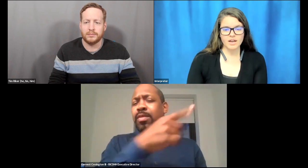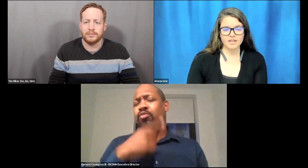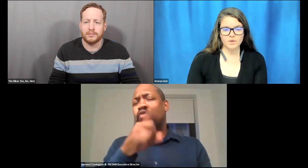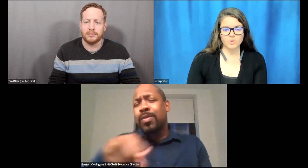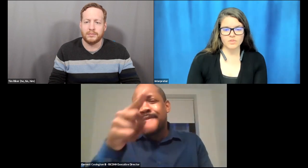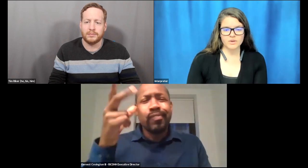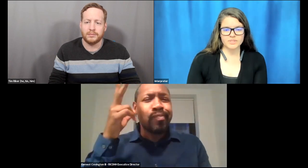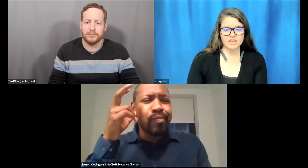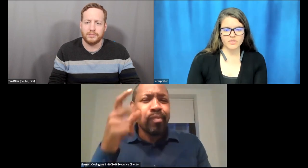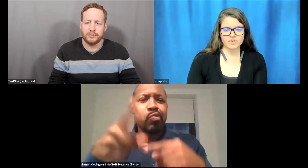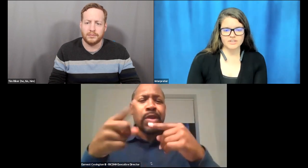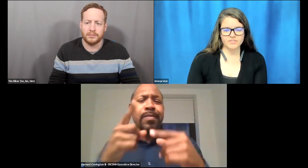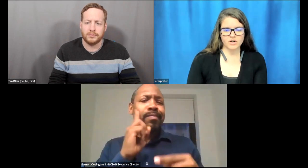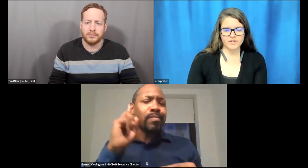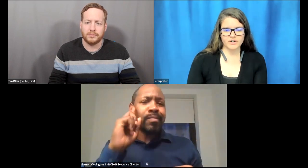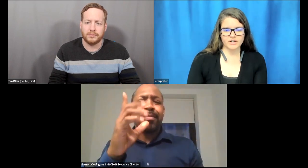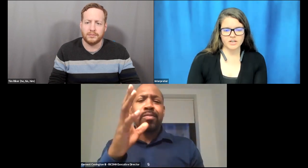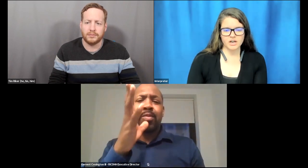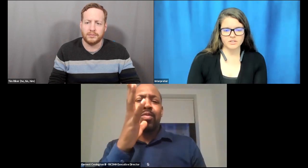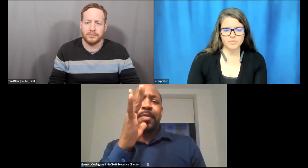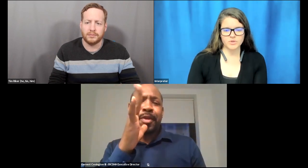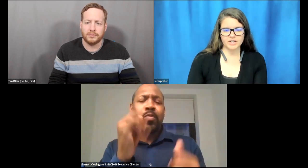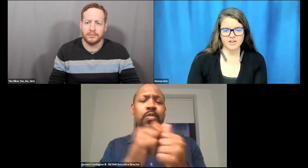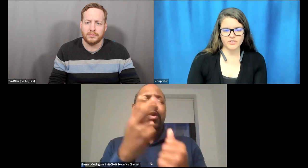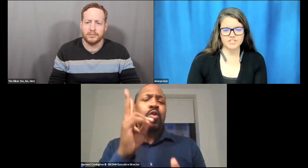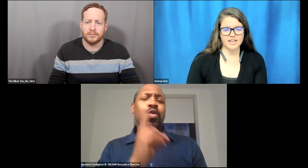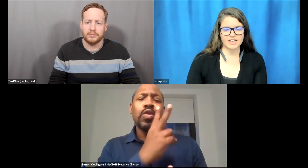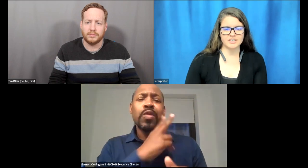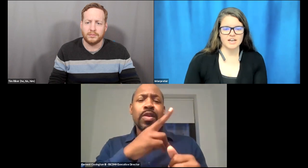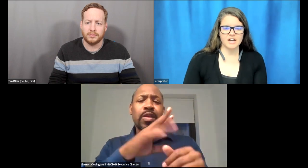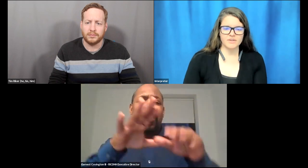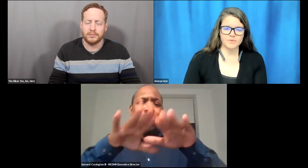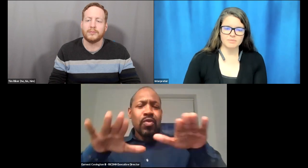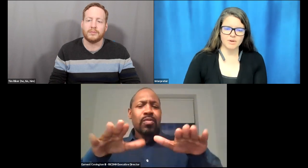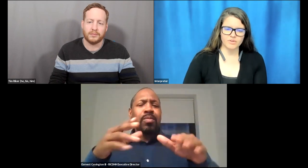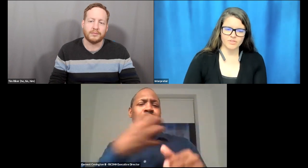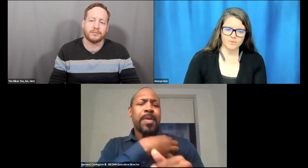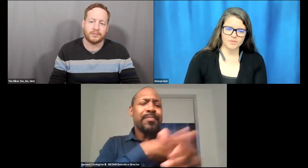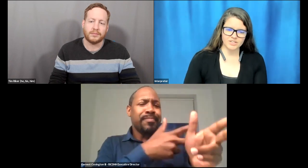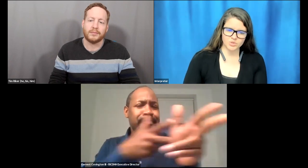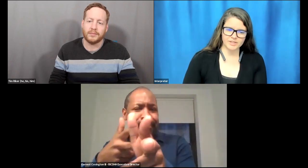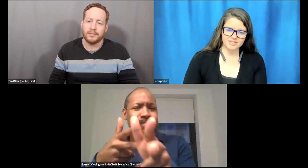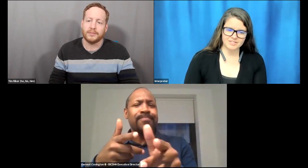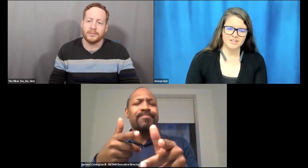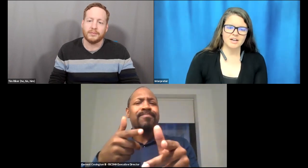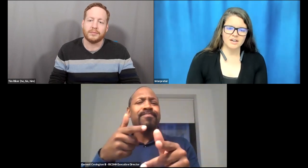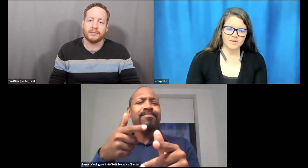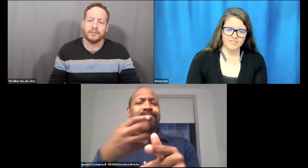I know there was another deaf and hard of hearing community in another state. There's a mother there that has twins, and there